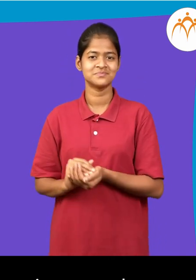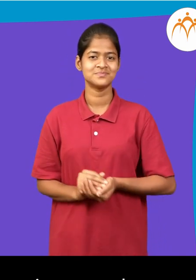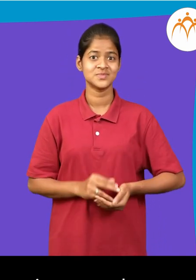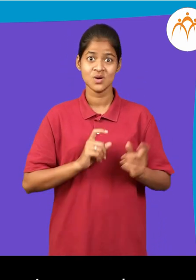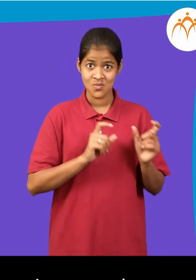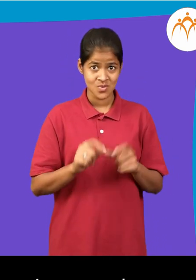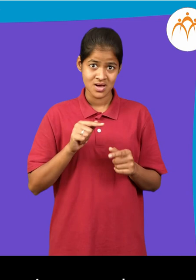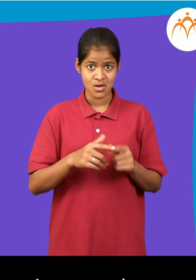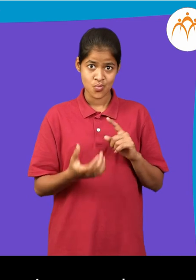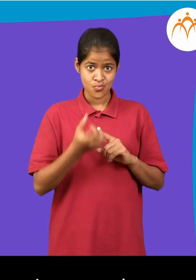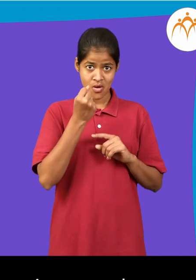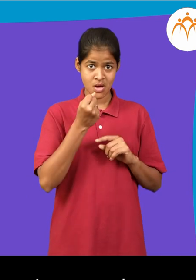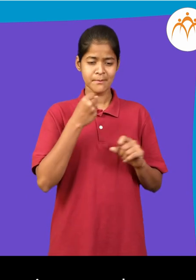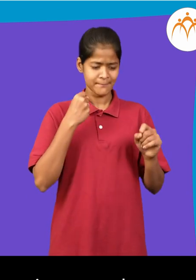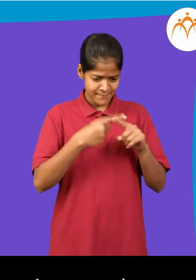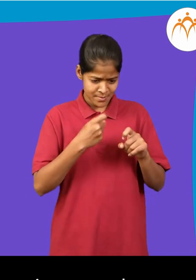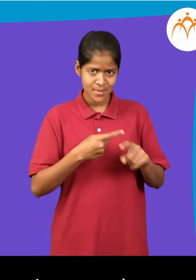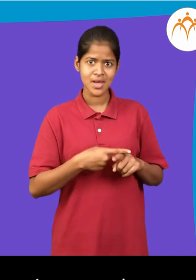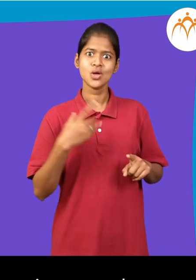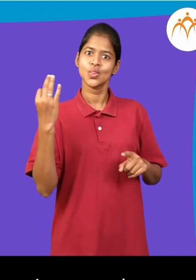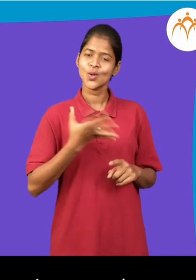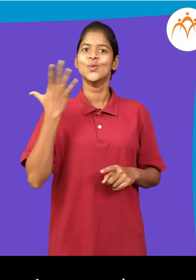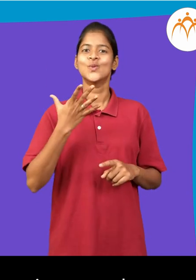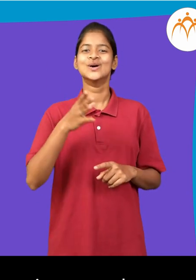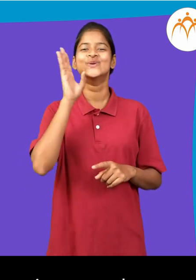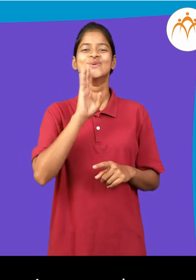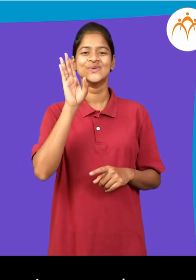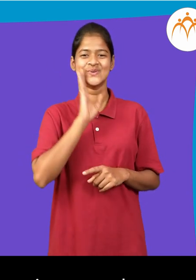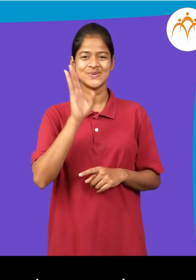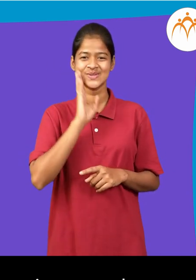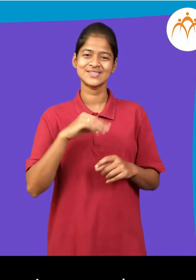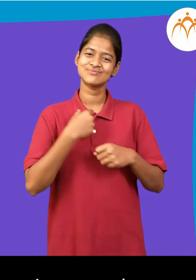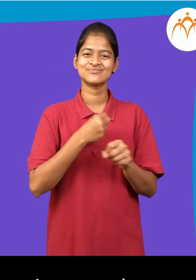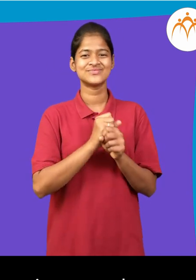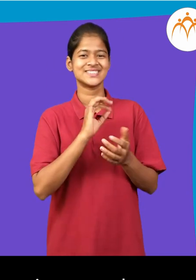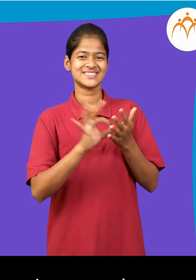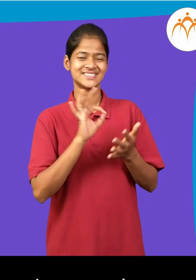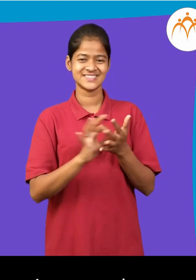of rhyming words and try to compose poems.